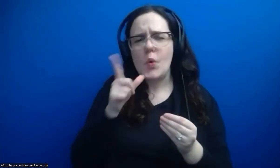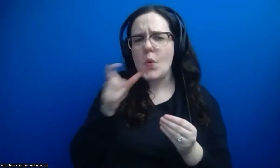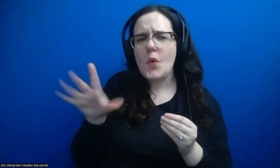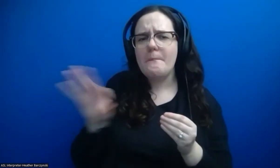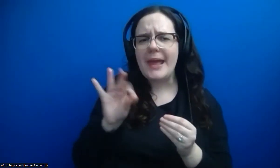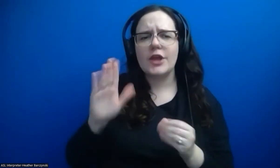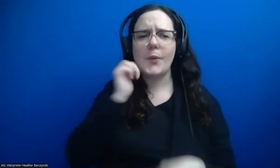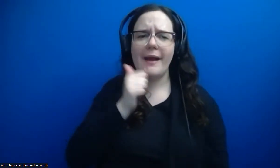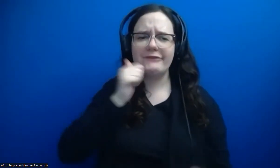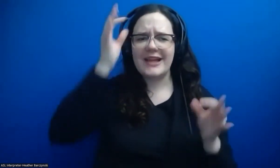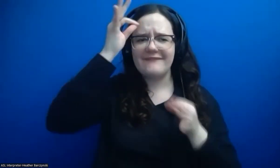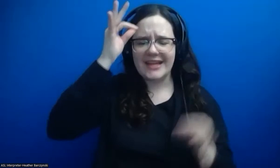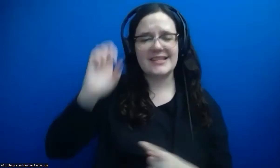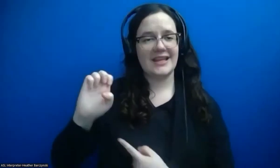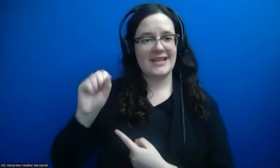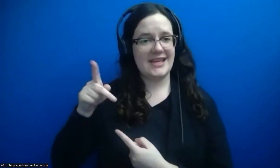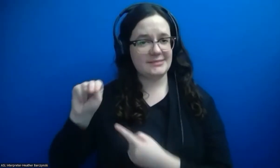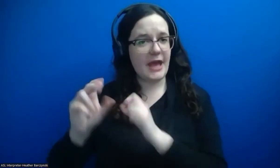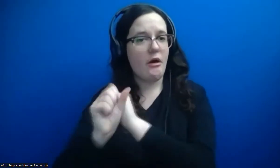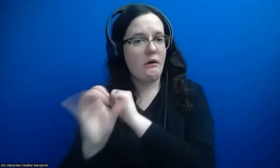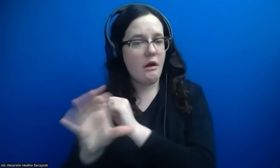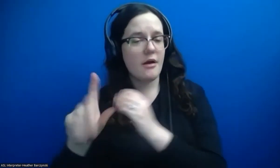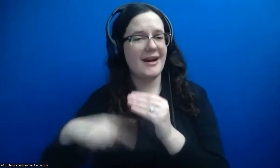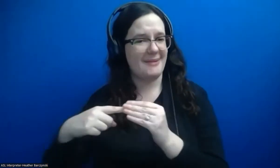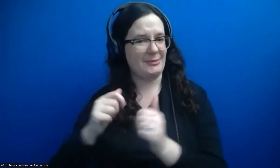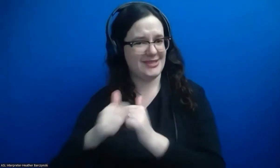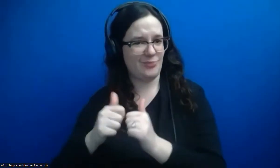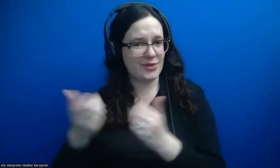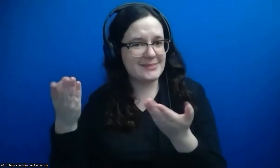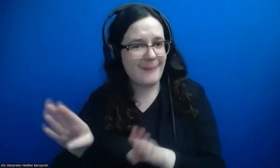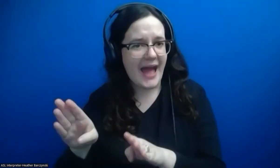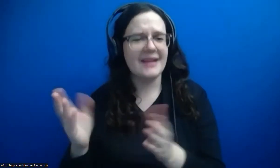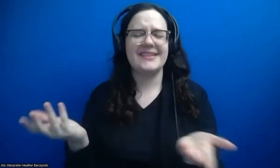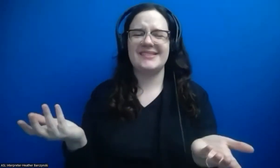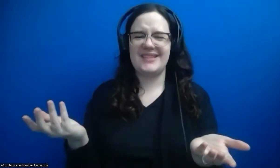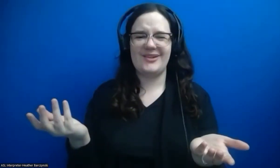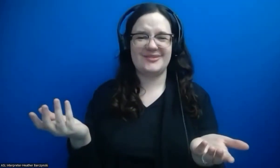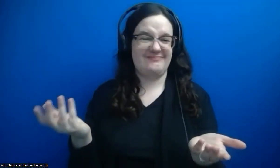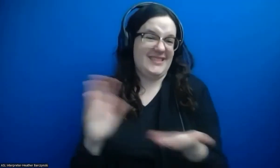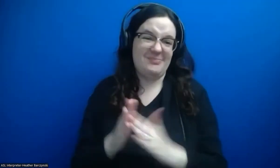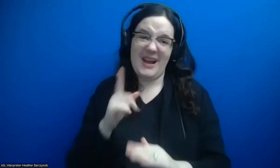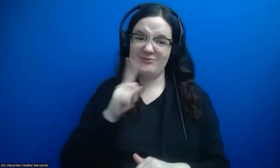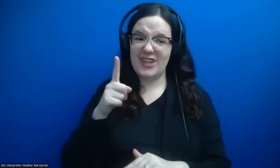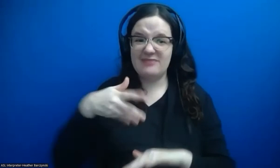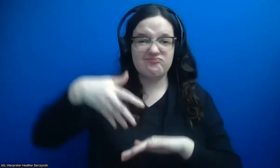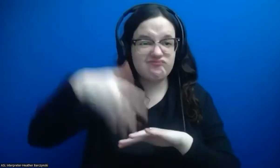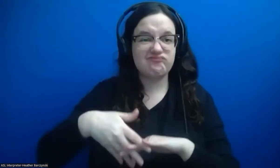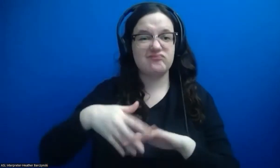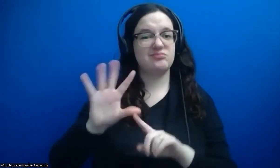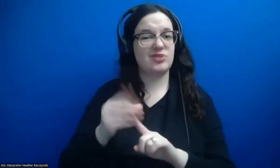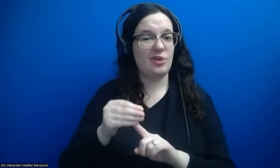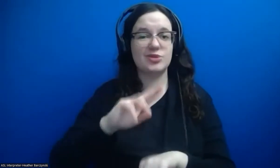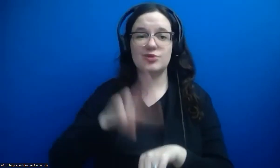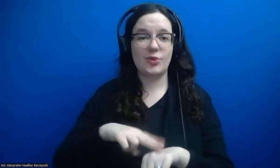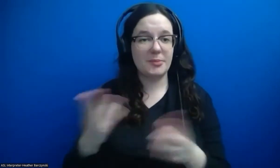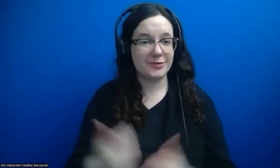over ESPN about betting on sports now. So it's just become a very normalized thing in our culture.